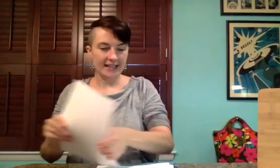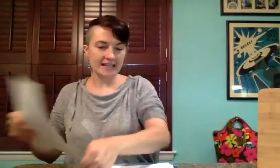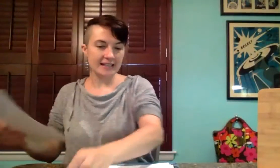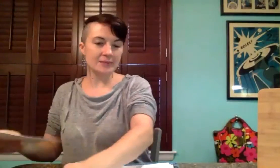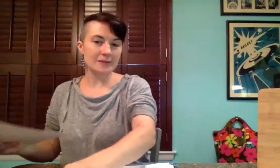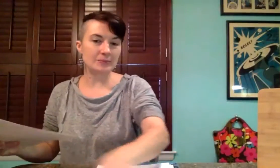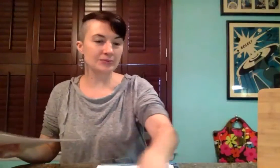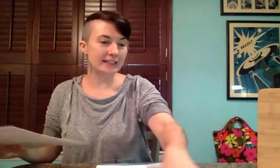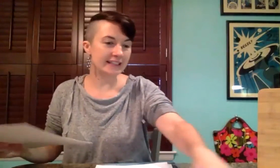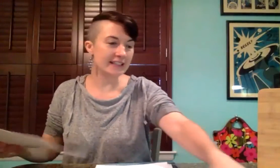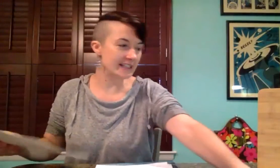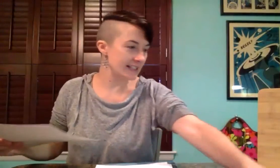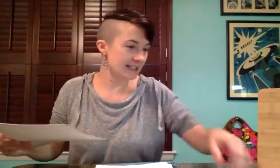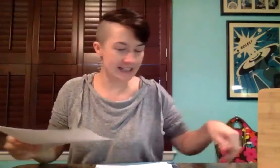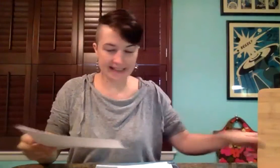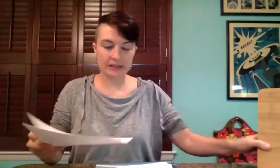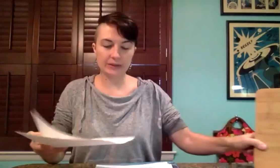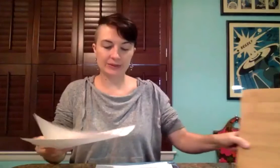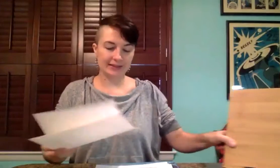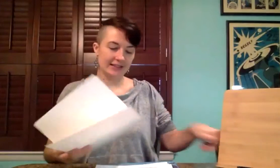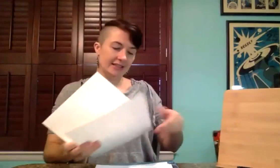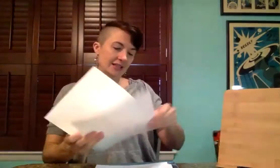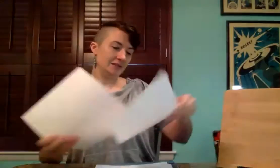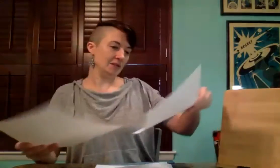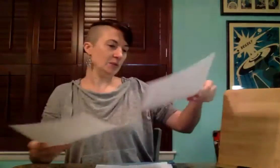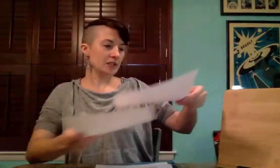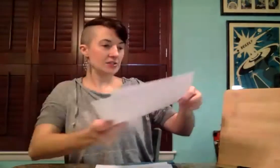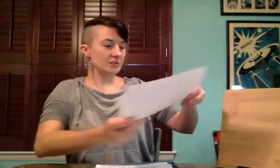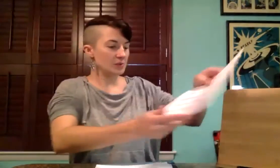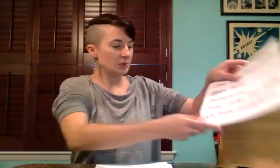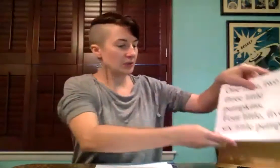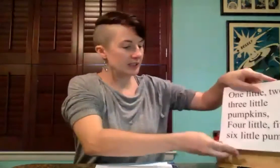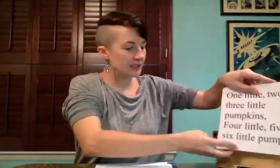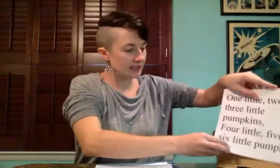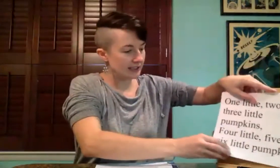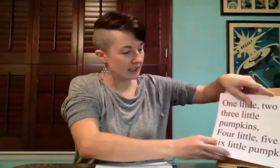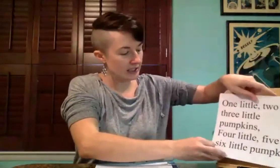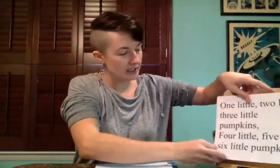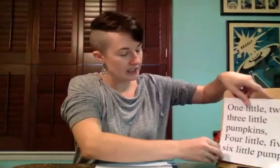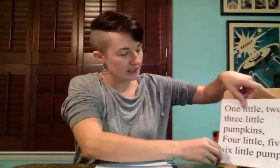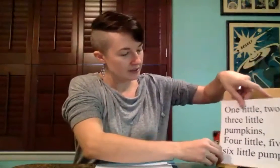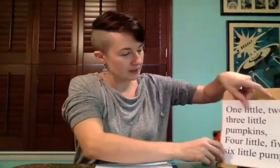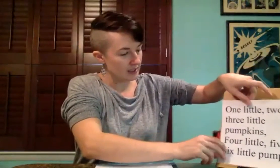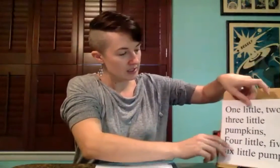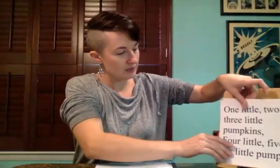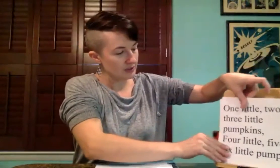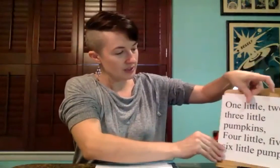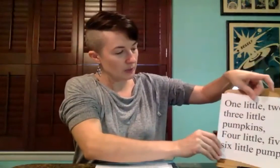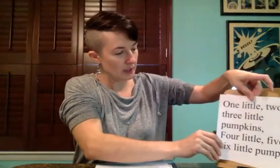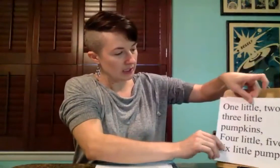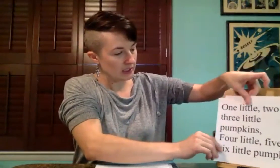And this one's pretty easy. So if you're watching the recording, you'll catch on really quickly.